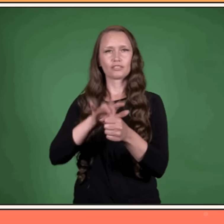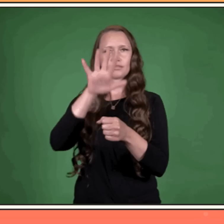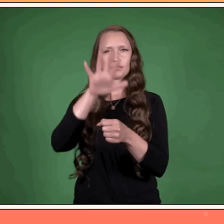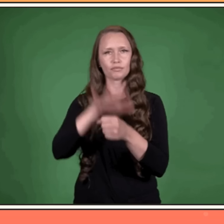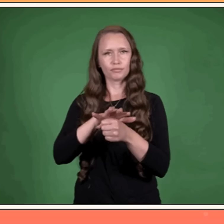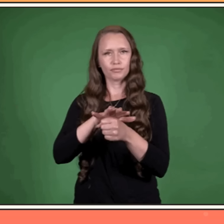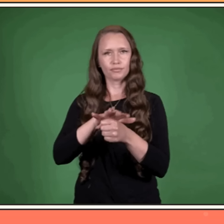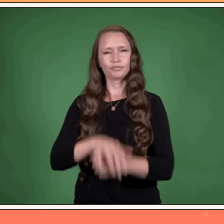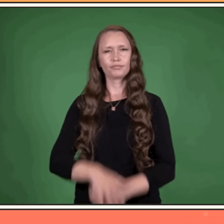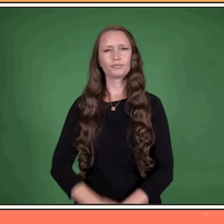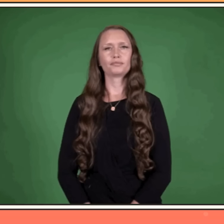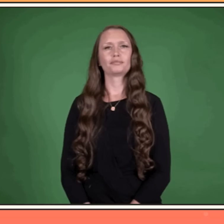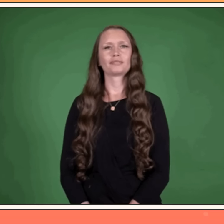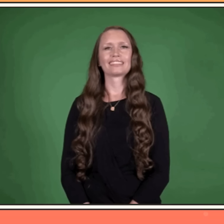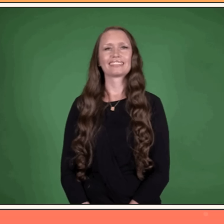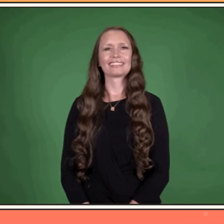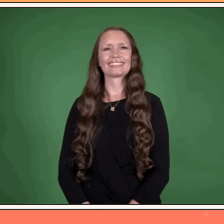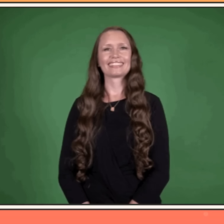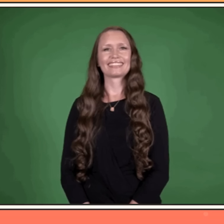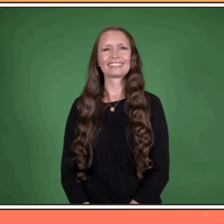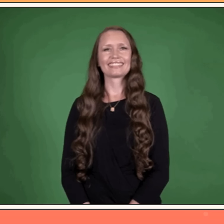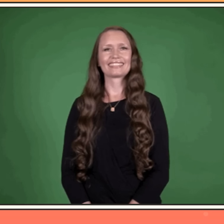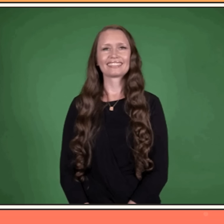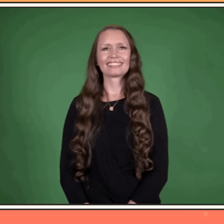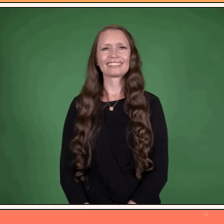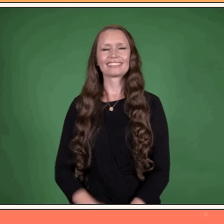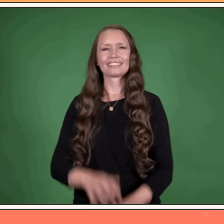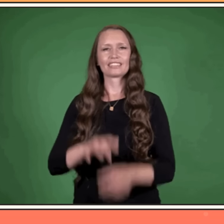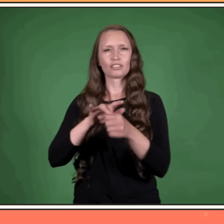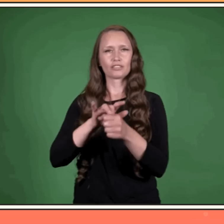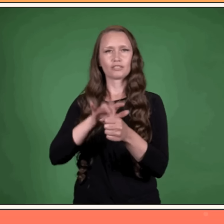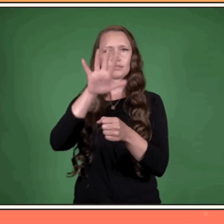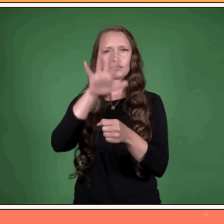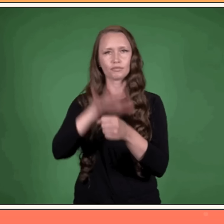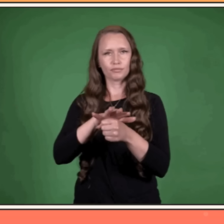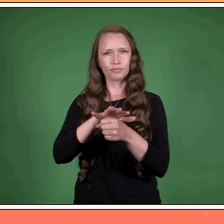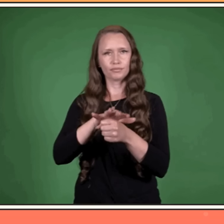Fizzy, bubbly, and ice cold from the cooler.